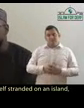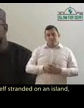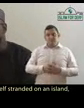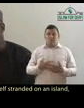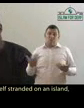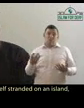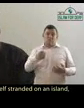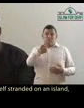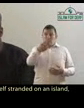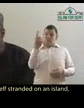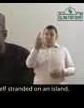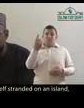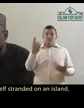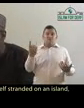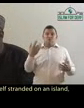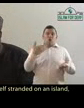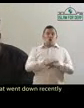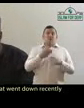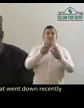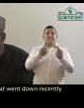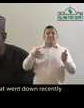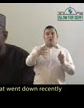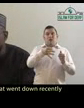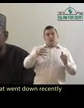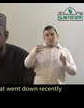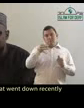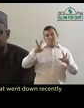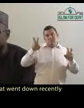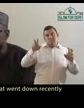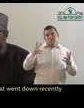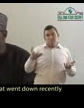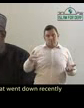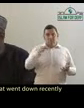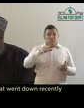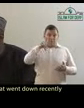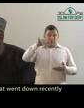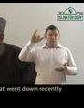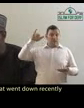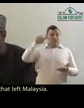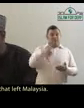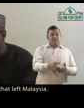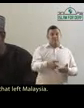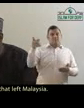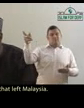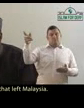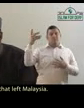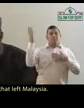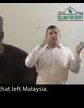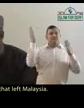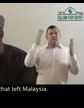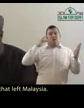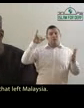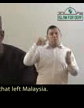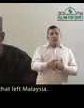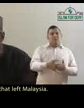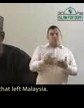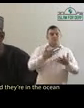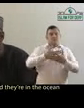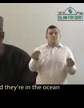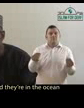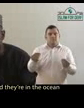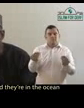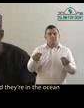So if an individual finds himself stranded on an island, for an example, that plane that went down recently that they can't seem to find that left